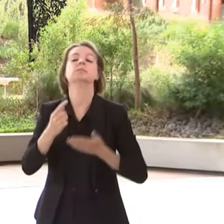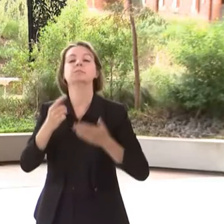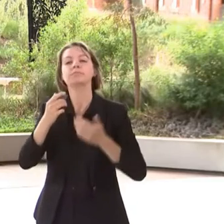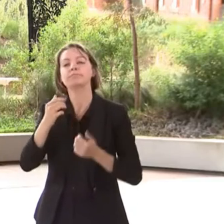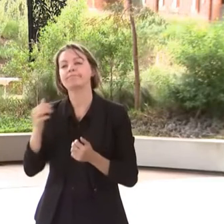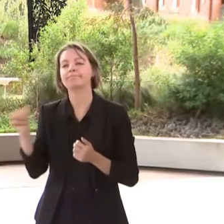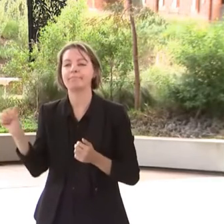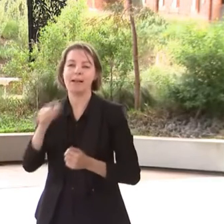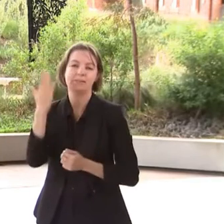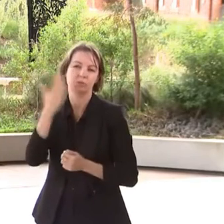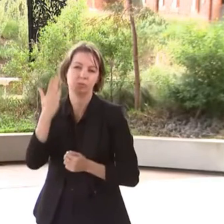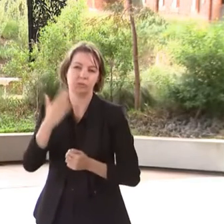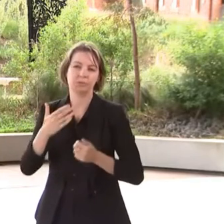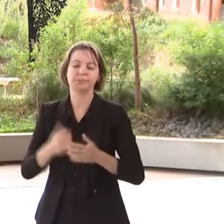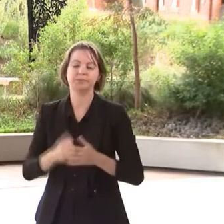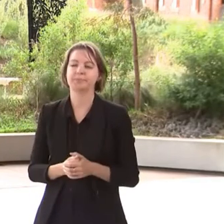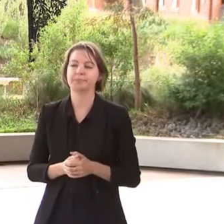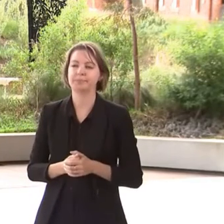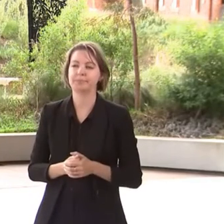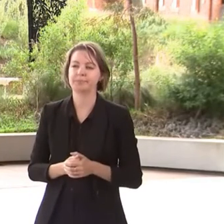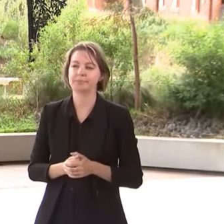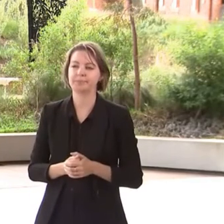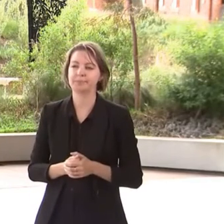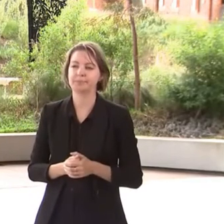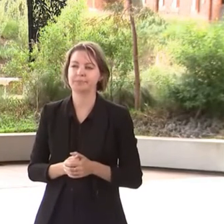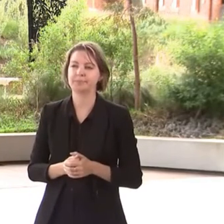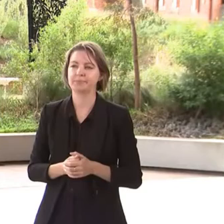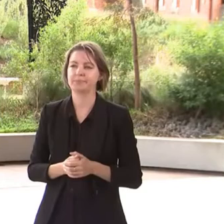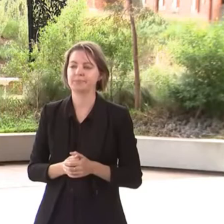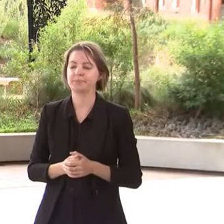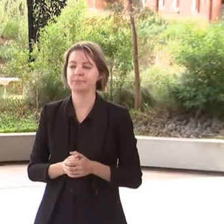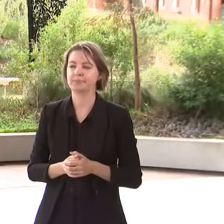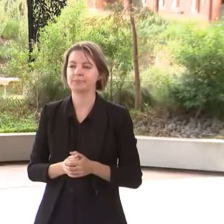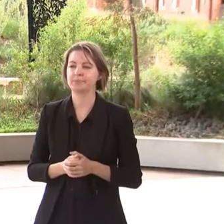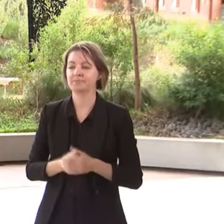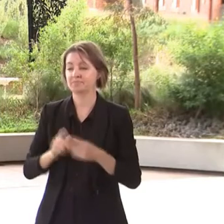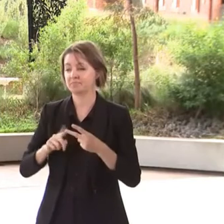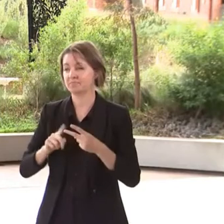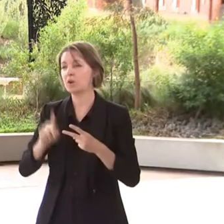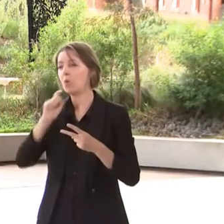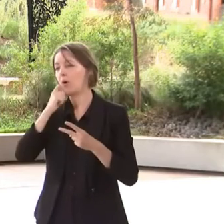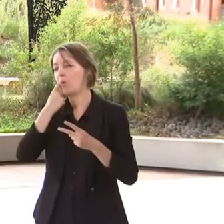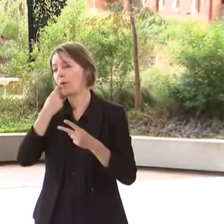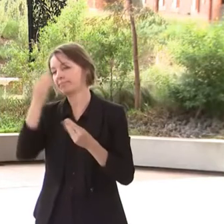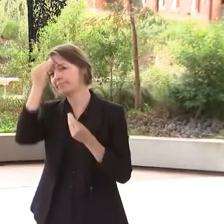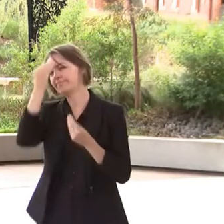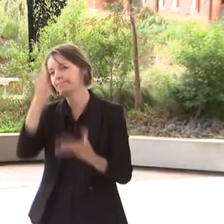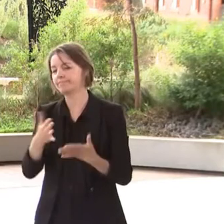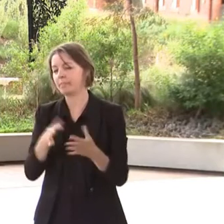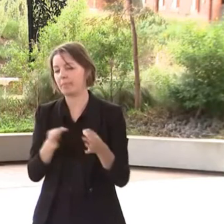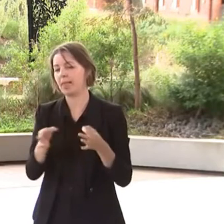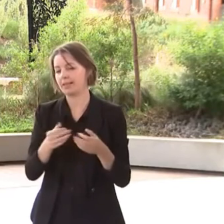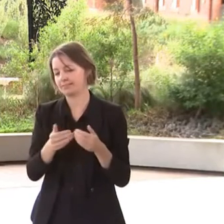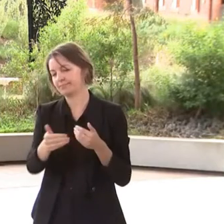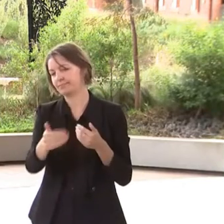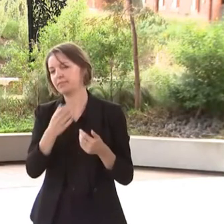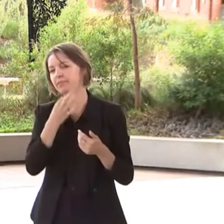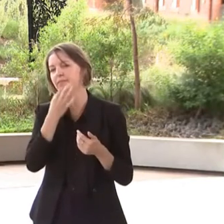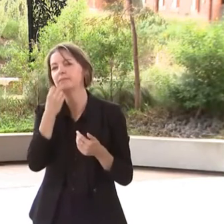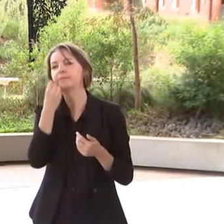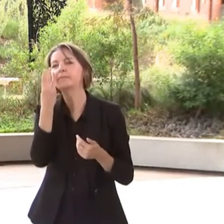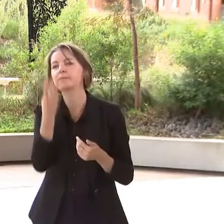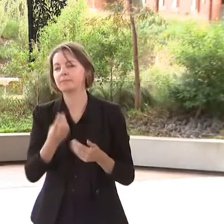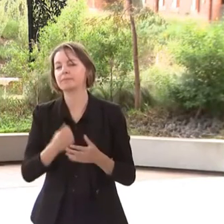to the other matter, I won't give a running commentary on that. As I said, we'll release those plans in the next few days. We're obviously